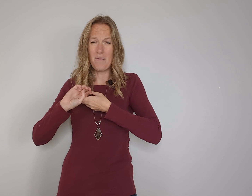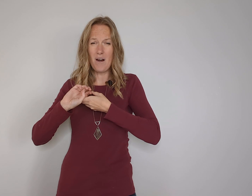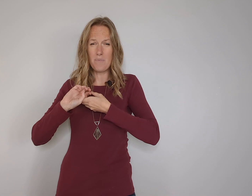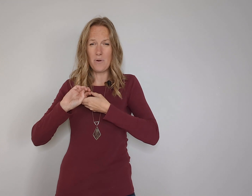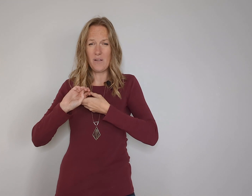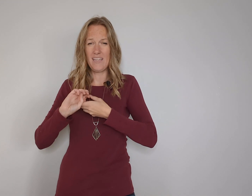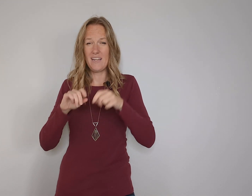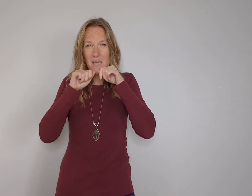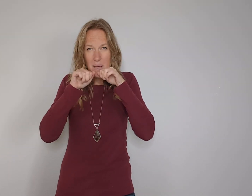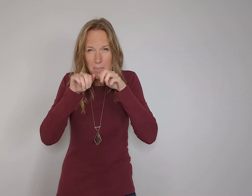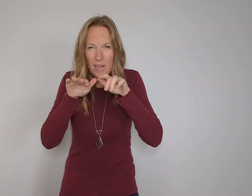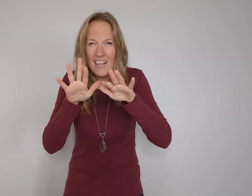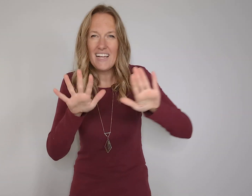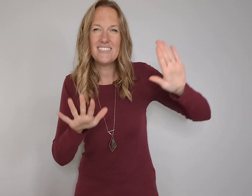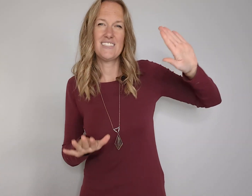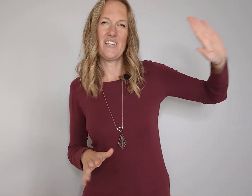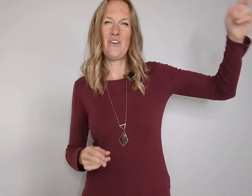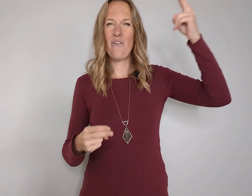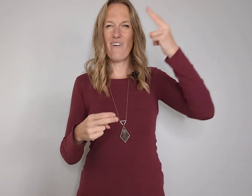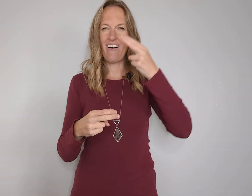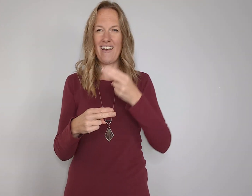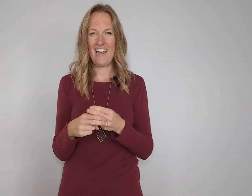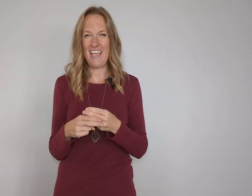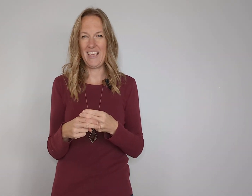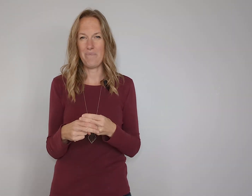I'm heartbroken, bless your name.